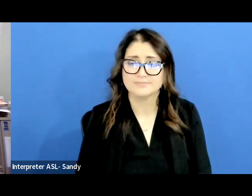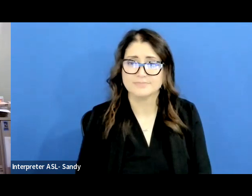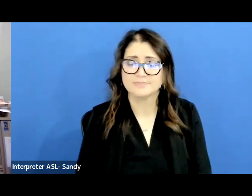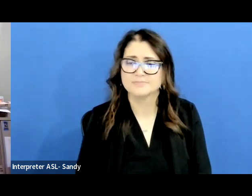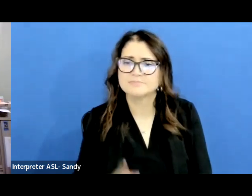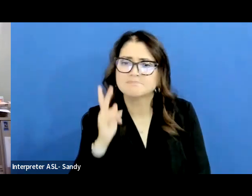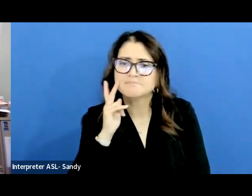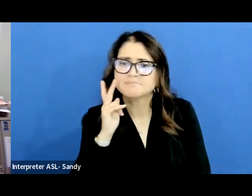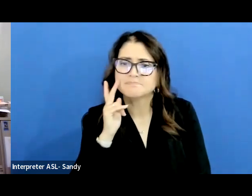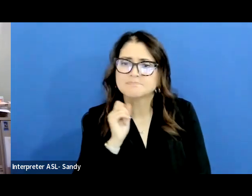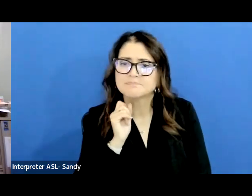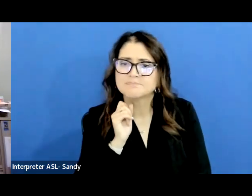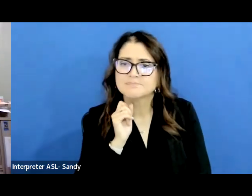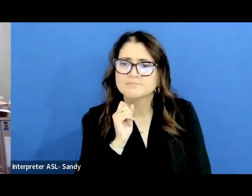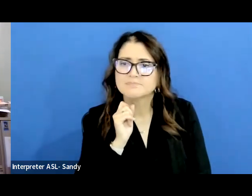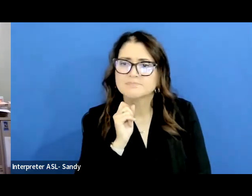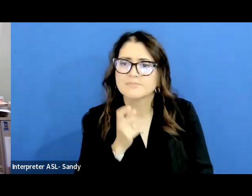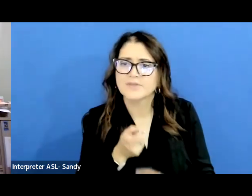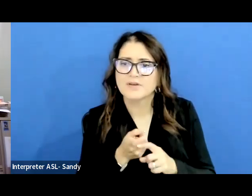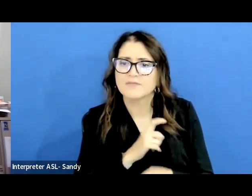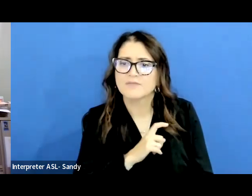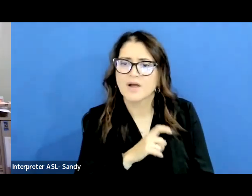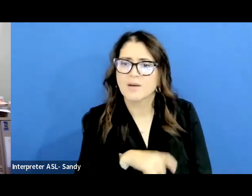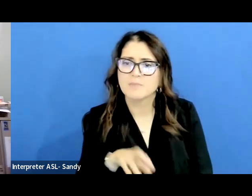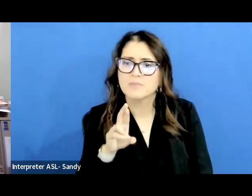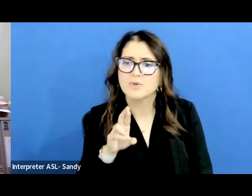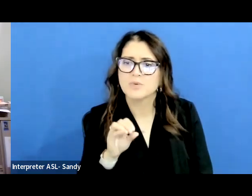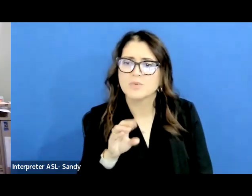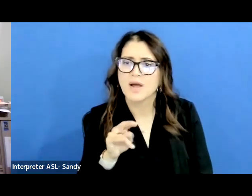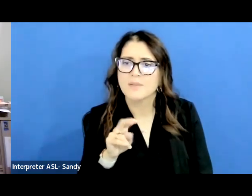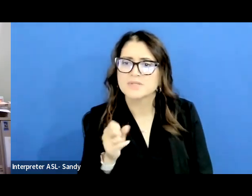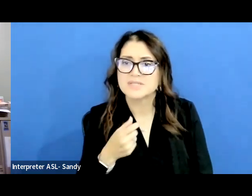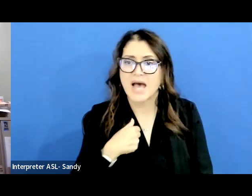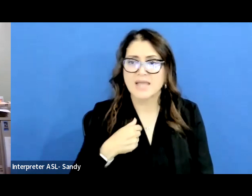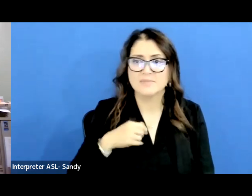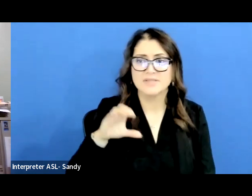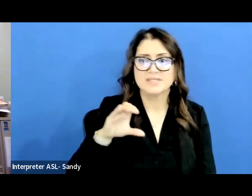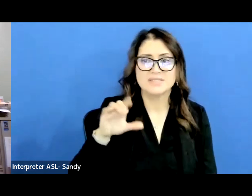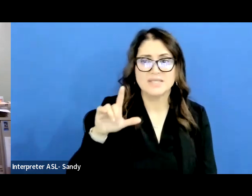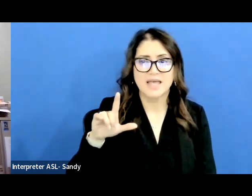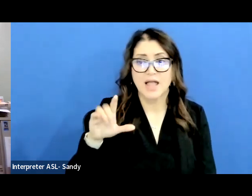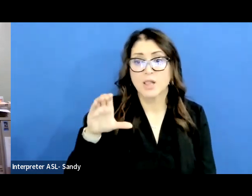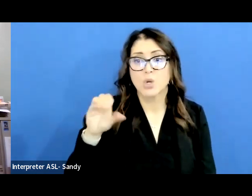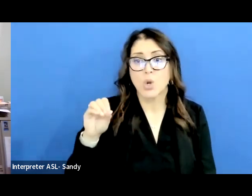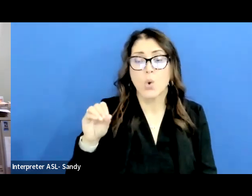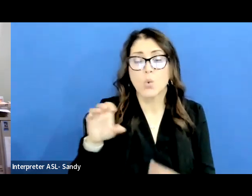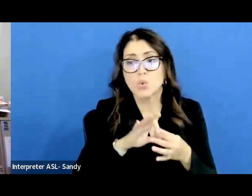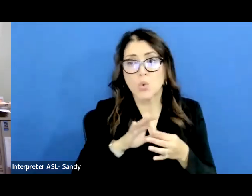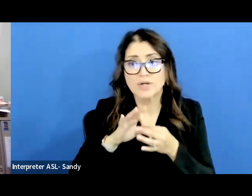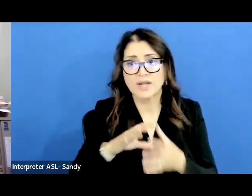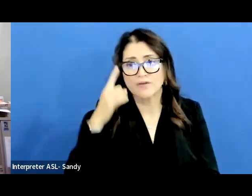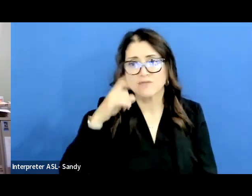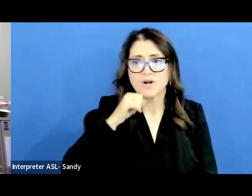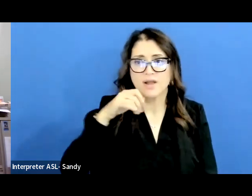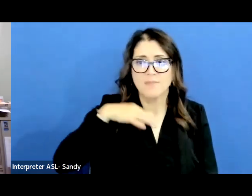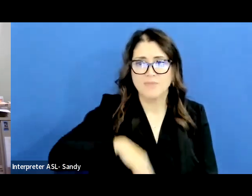Let's see. From Frobins here, I am the CEL coordinator for a nonprofit. I've just